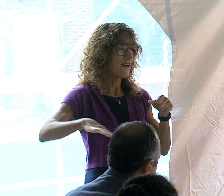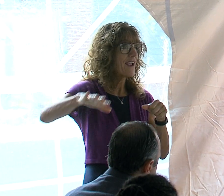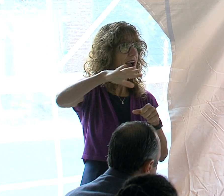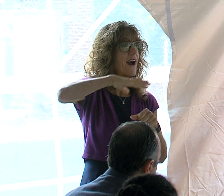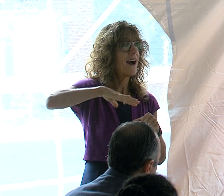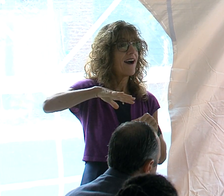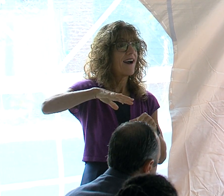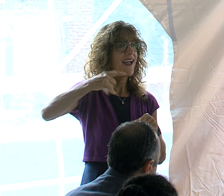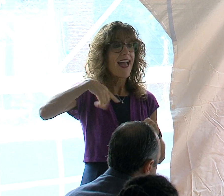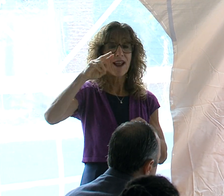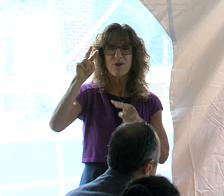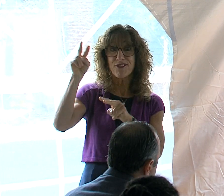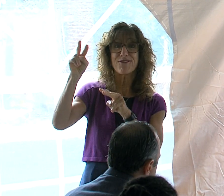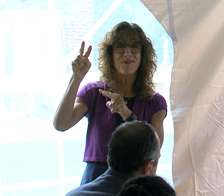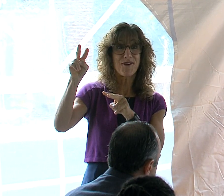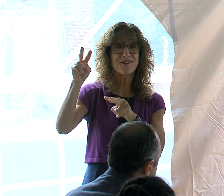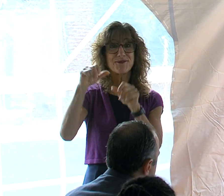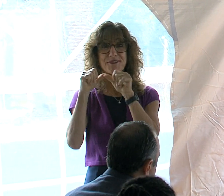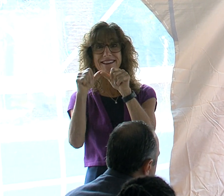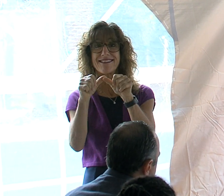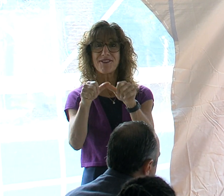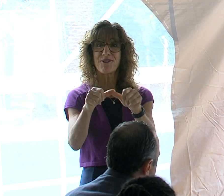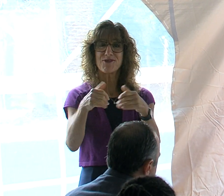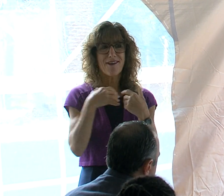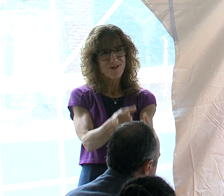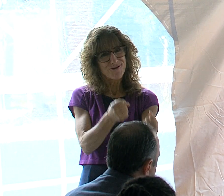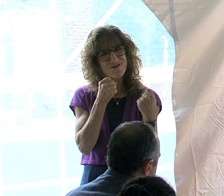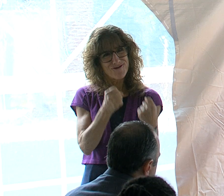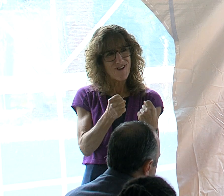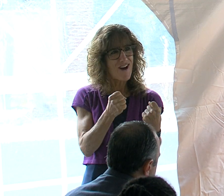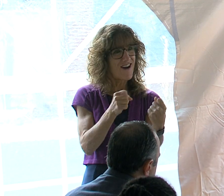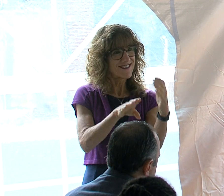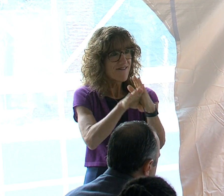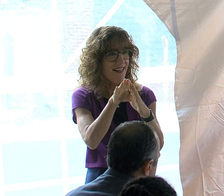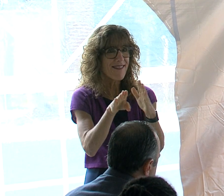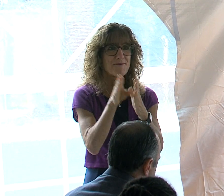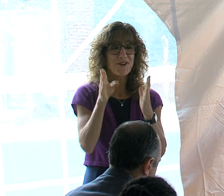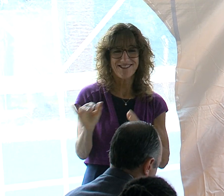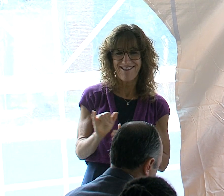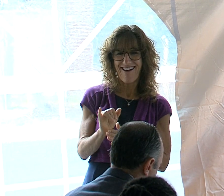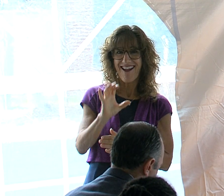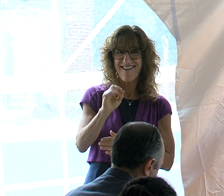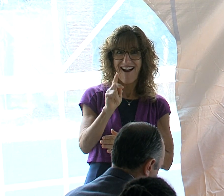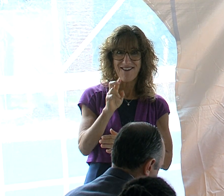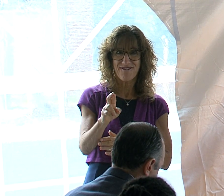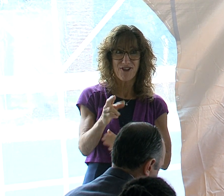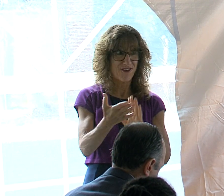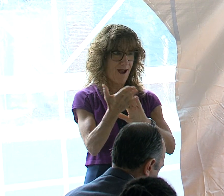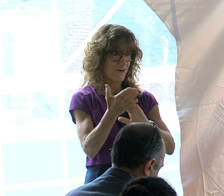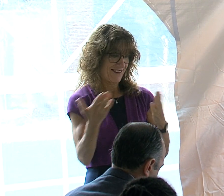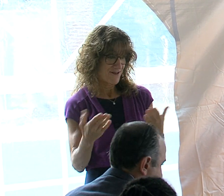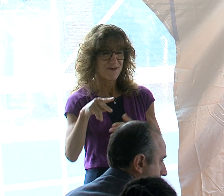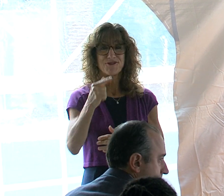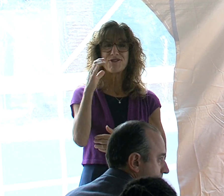And, you know, we look forward to continuing to have strong developers like Conifer operating in